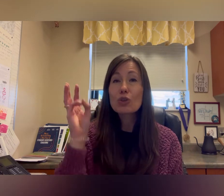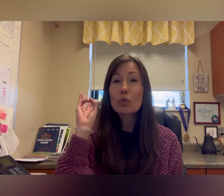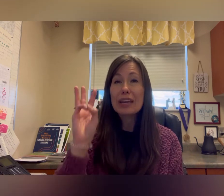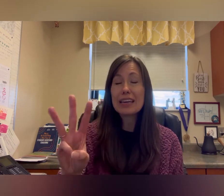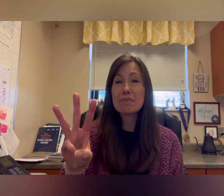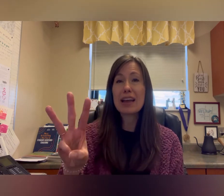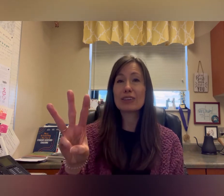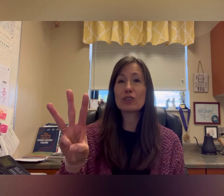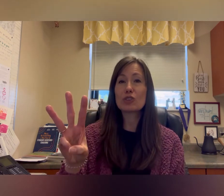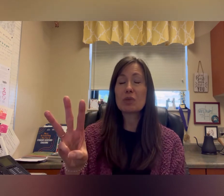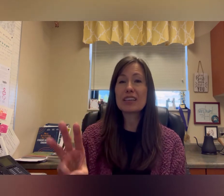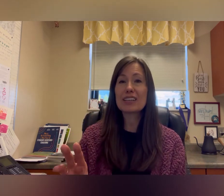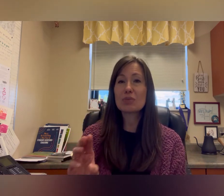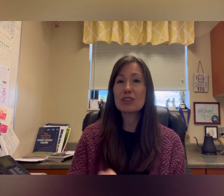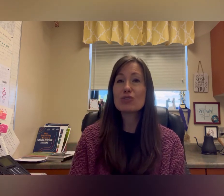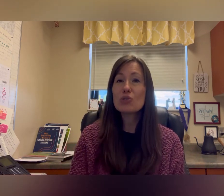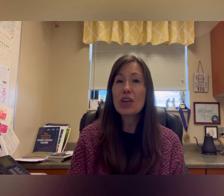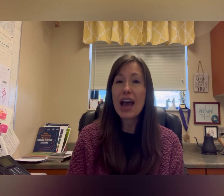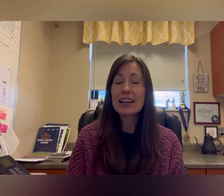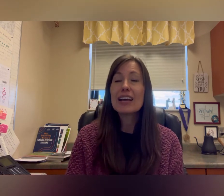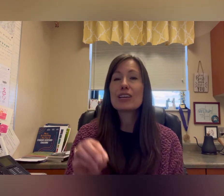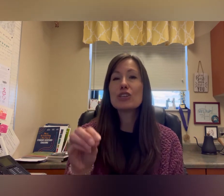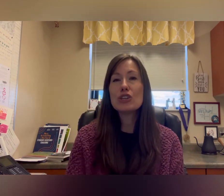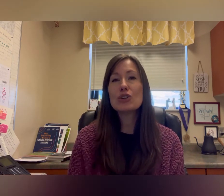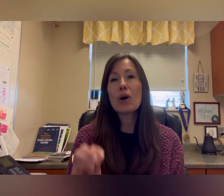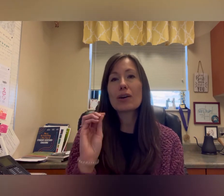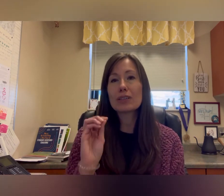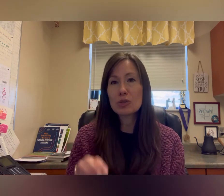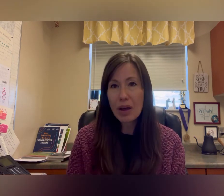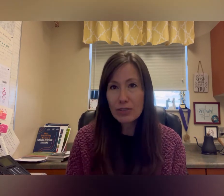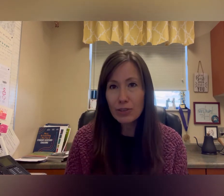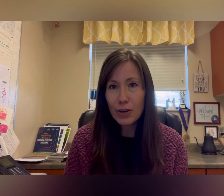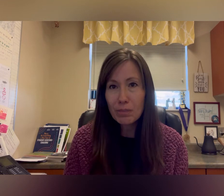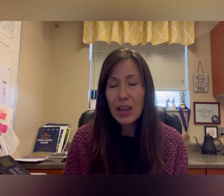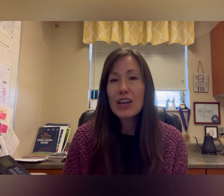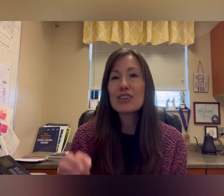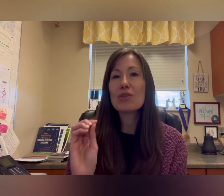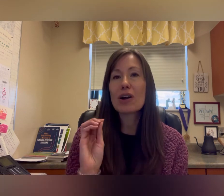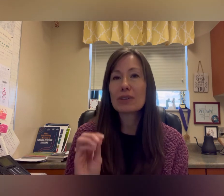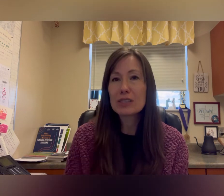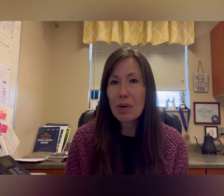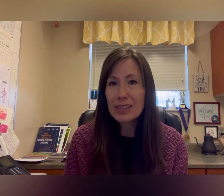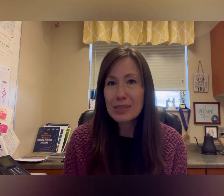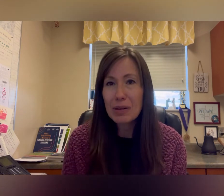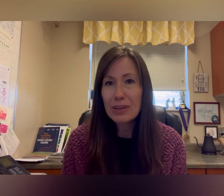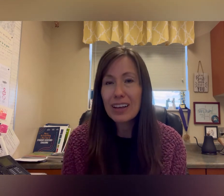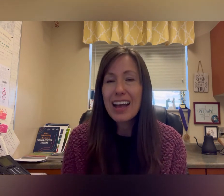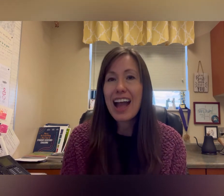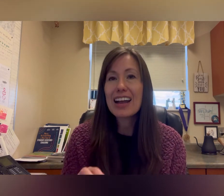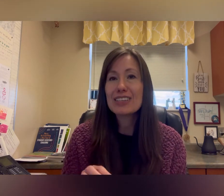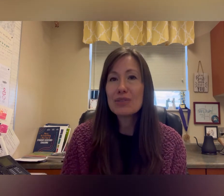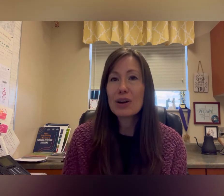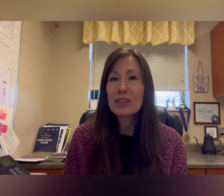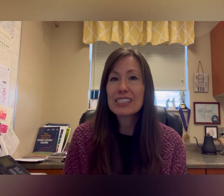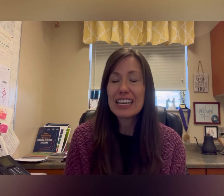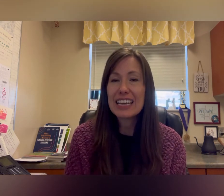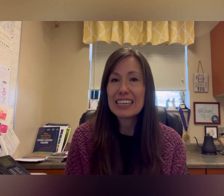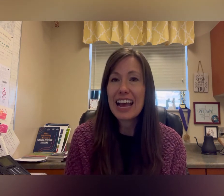three manners, because when you do that, you are respectful, you are responsible, and you are seen as